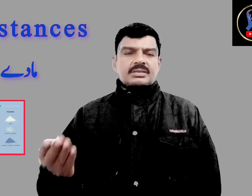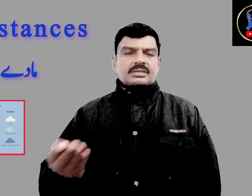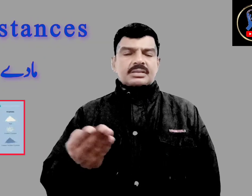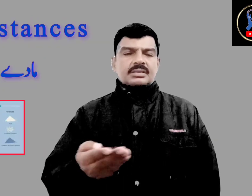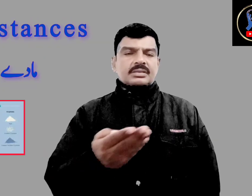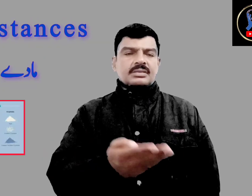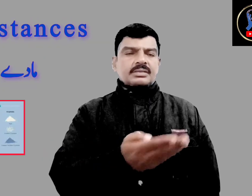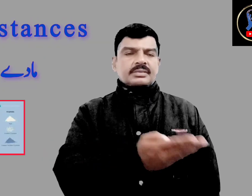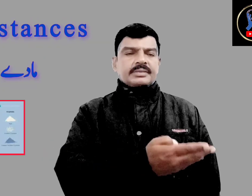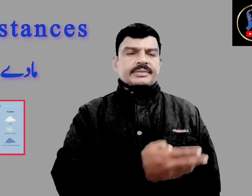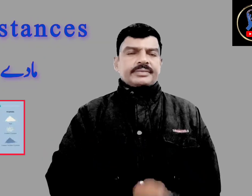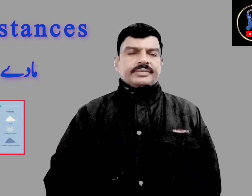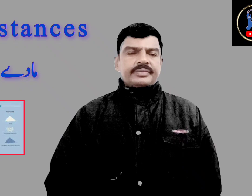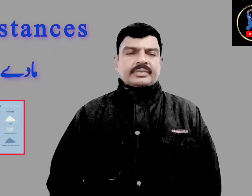substances,